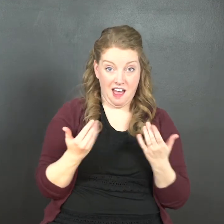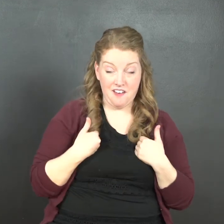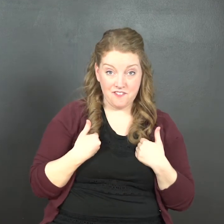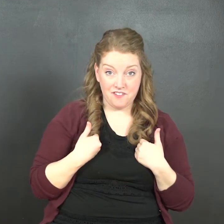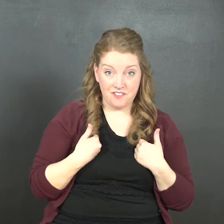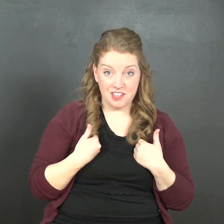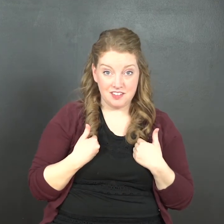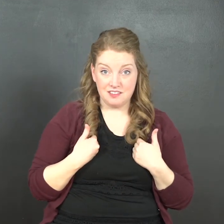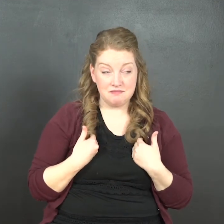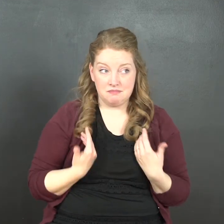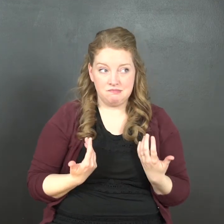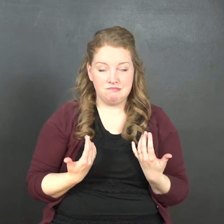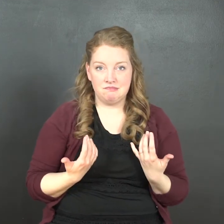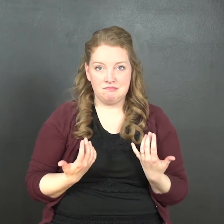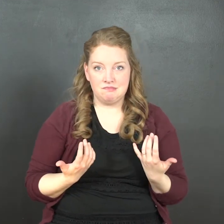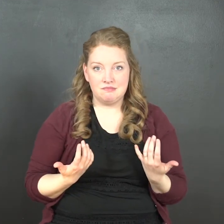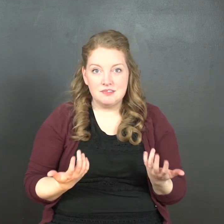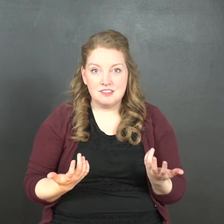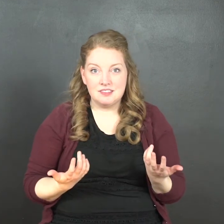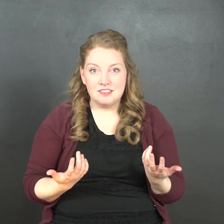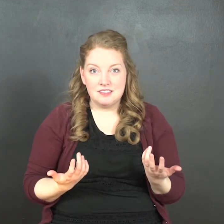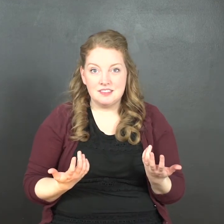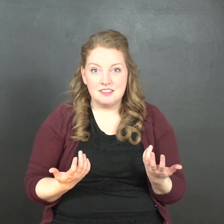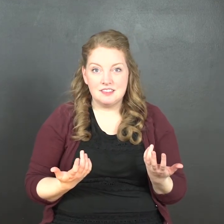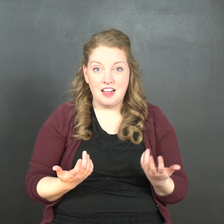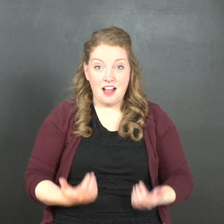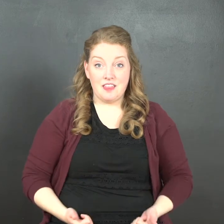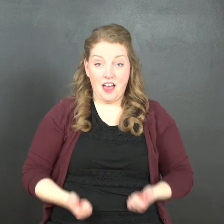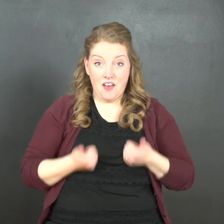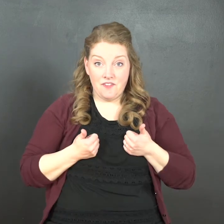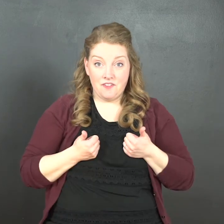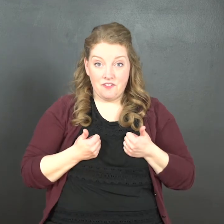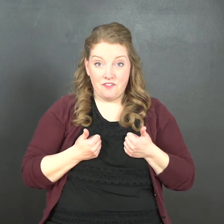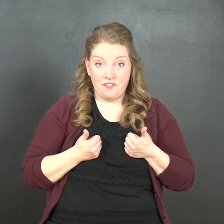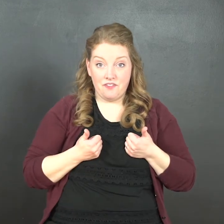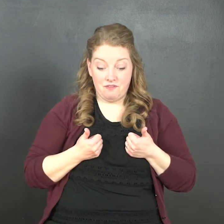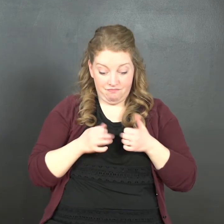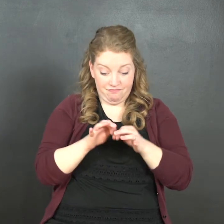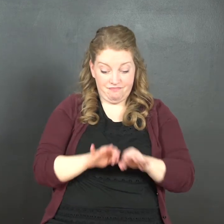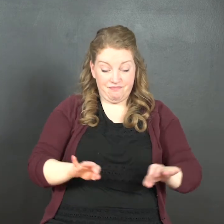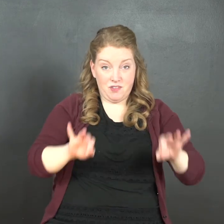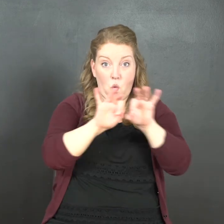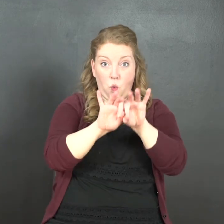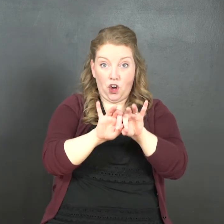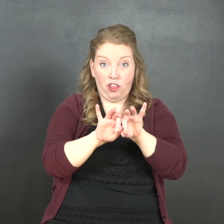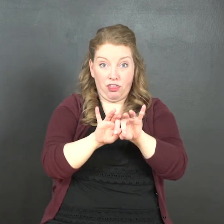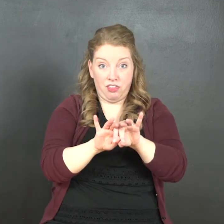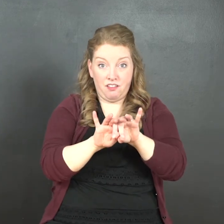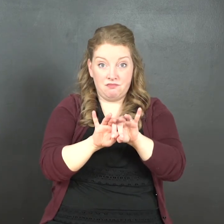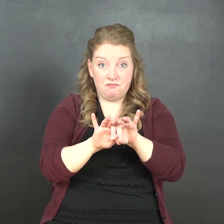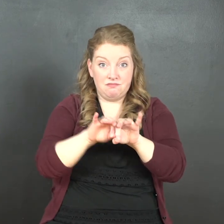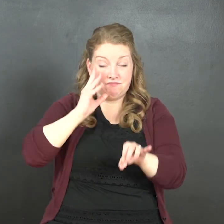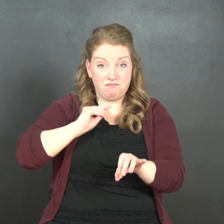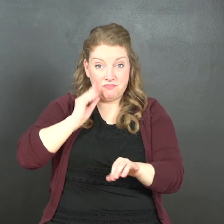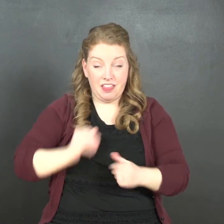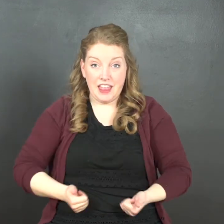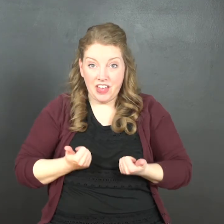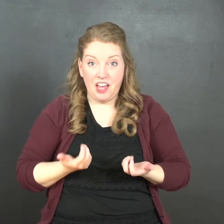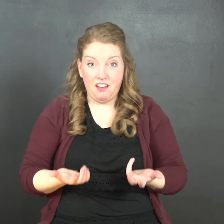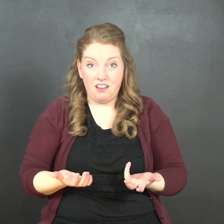Is there really a life that is worth living? But now listen to how Paul ends this